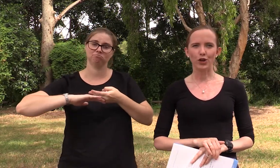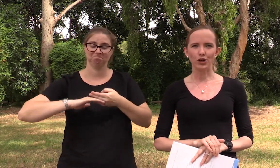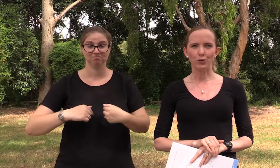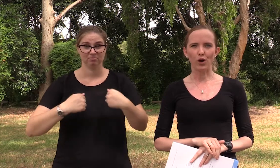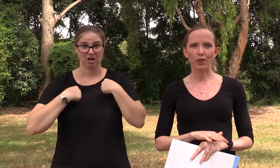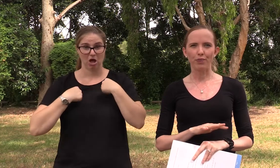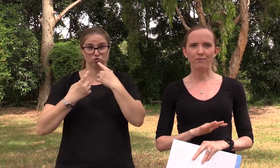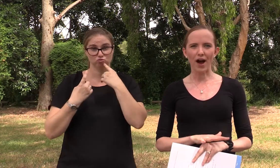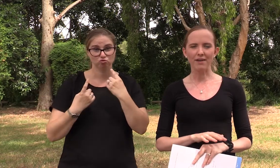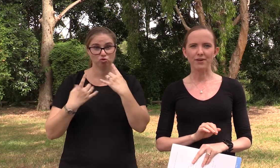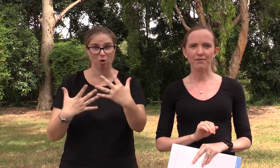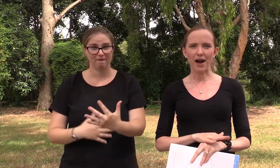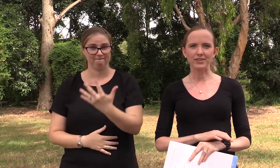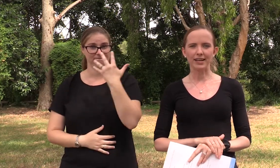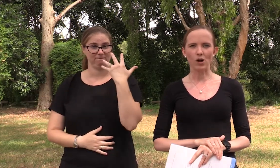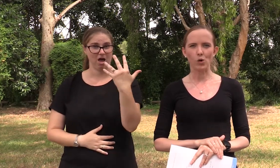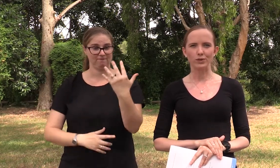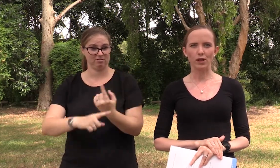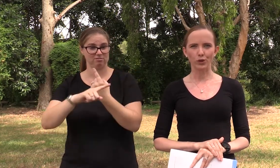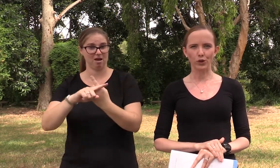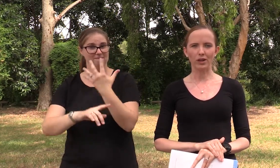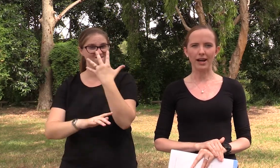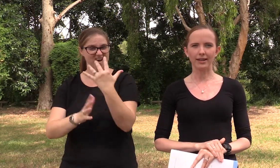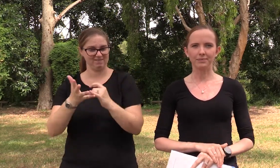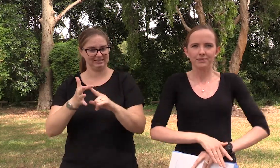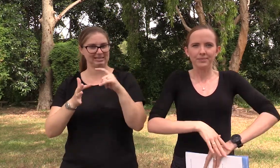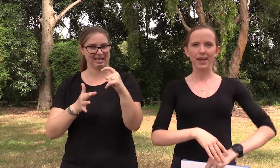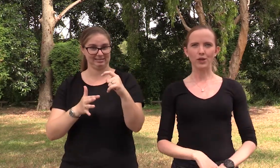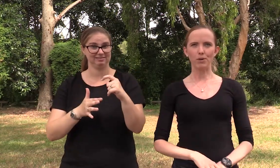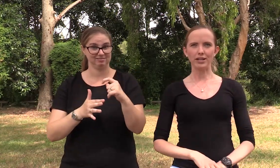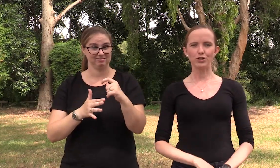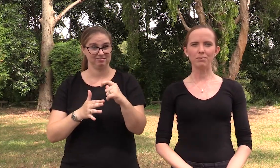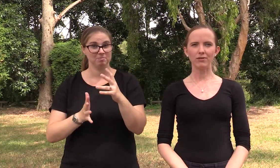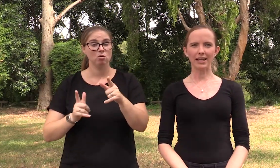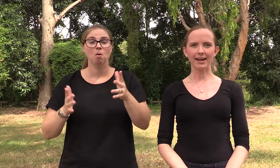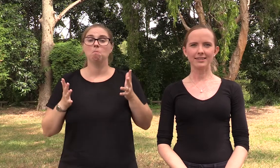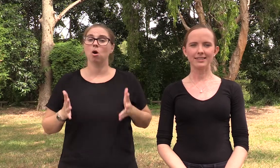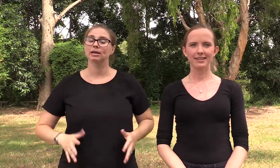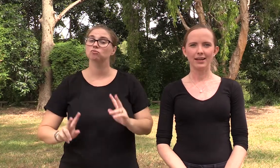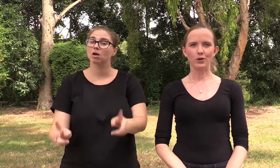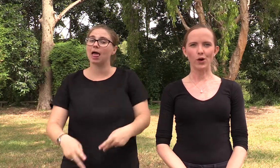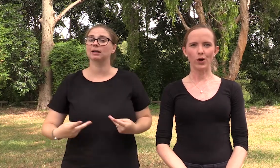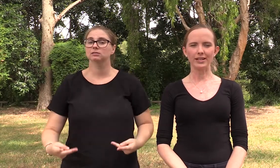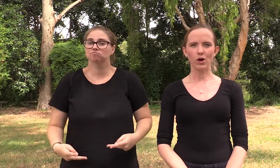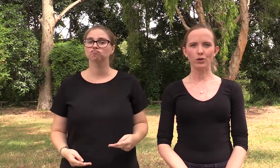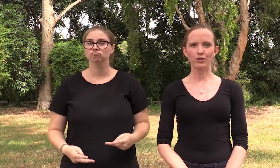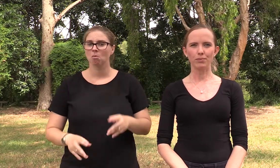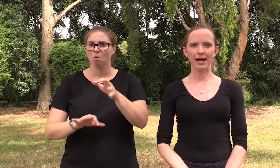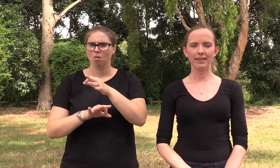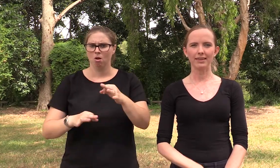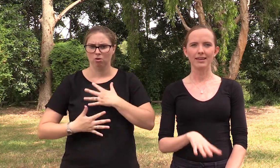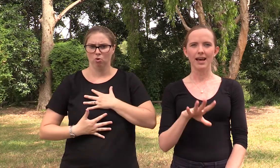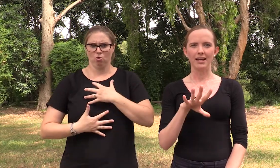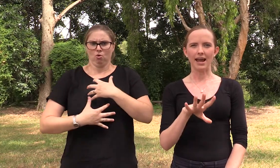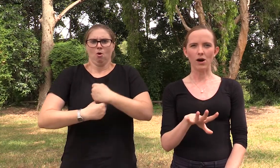going to show you what 5 5-second holds would look like. Your body should be relaxed. You're not going to hold your